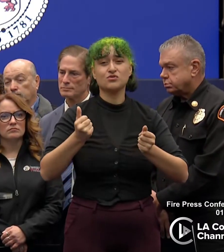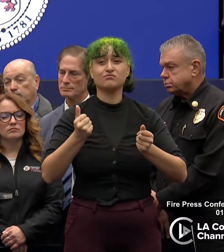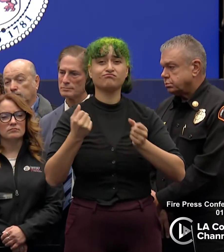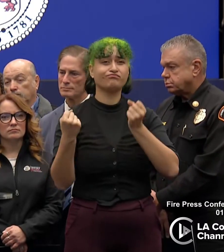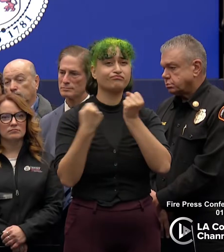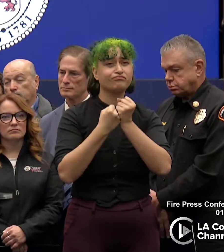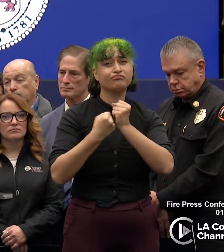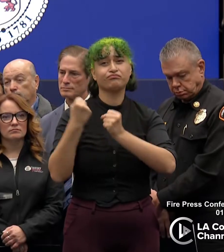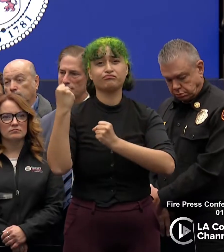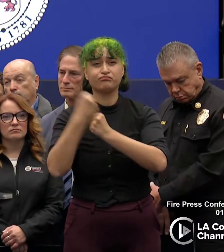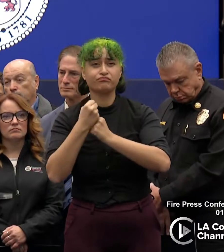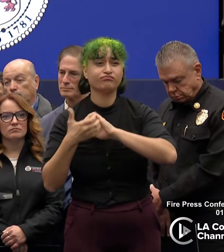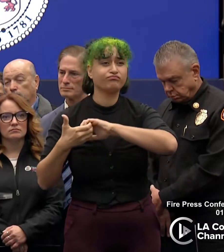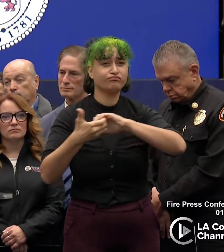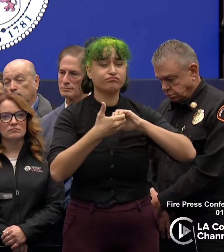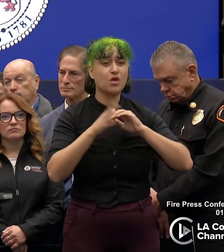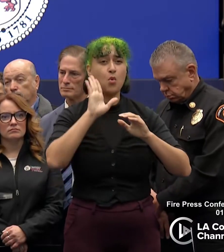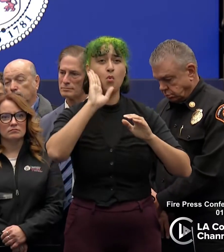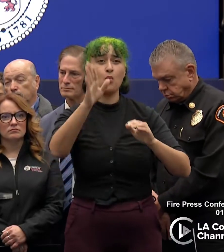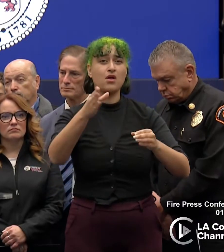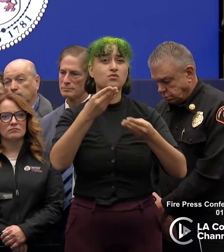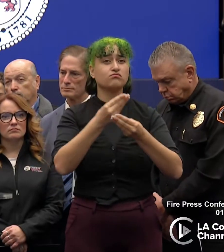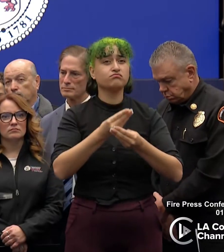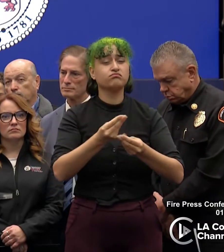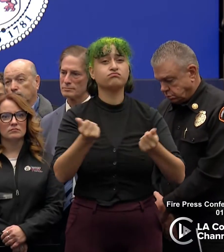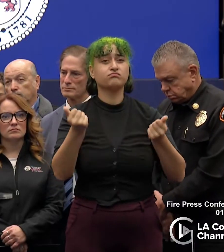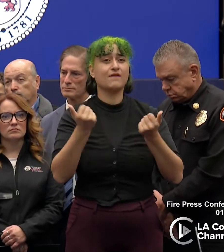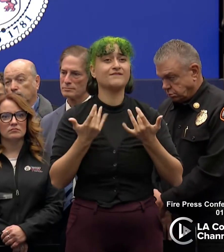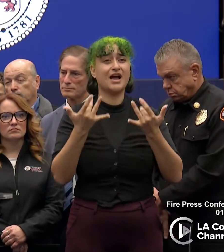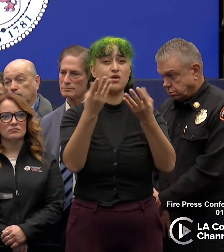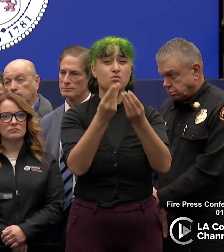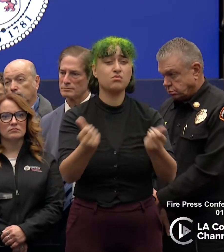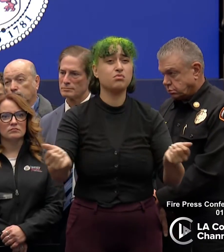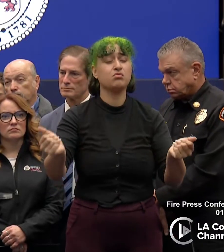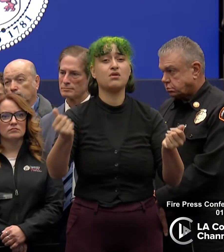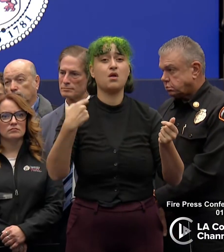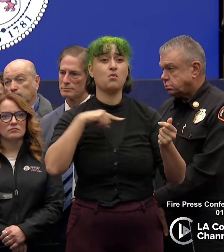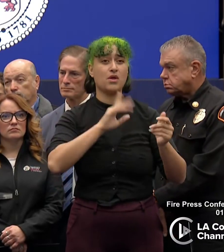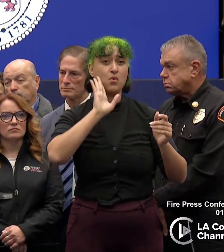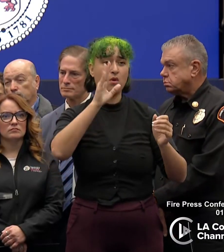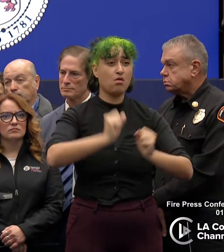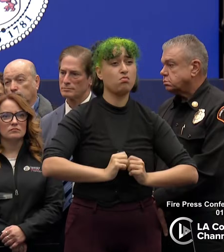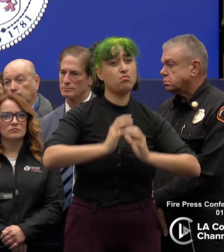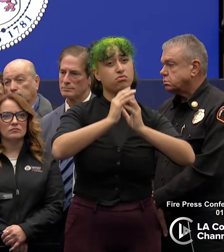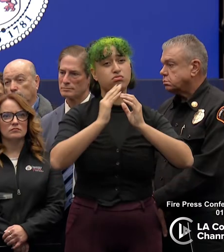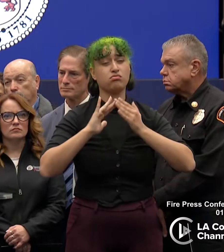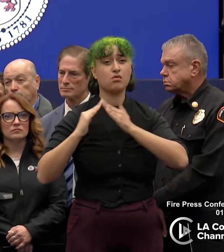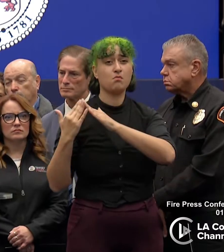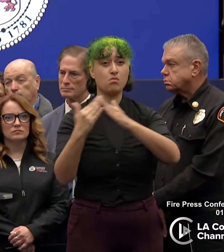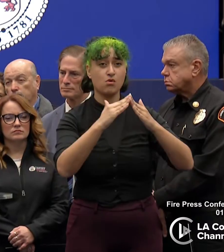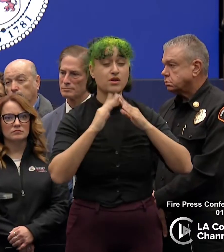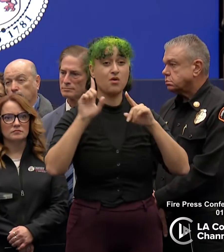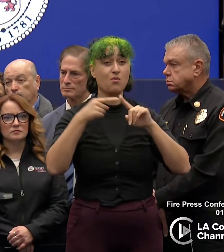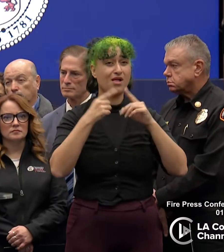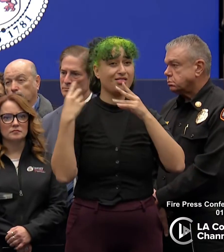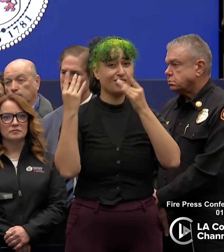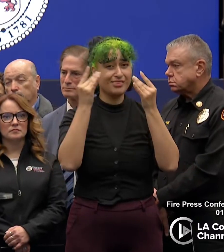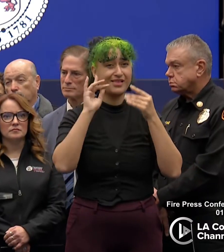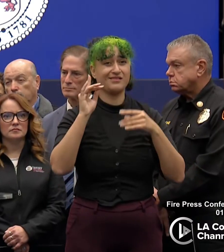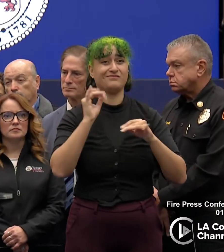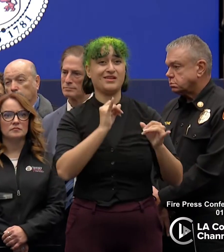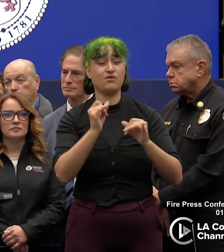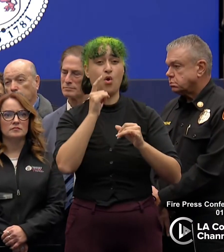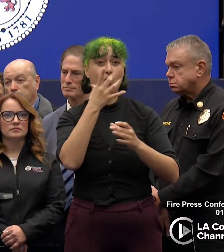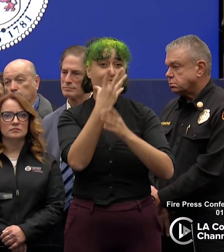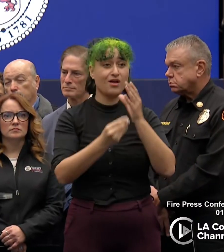we will make it through these fires and we will rebuild. When I think of individuals who have lost their homes, it's